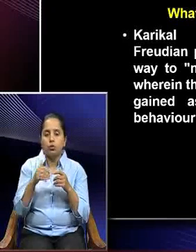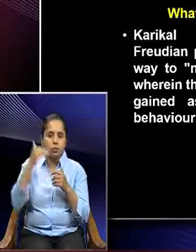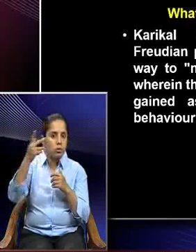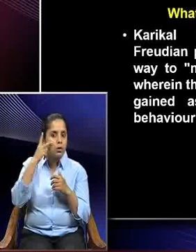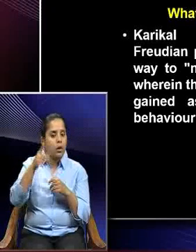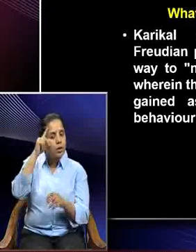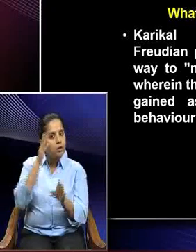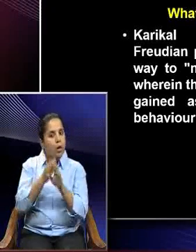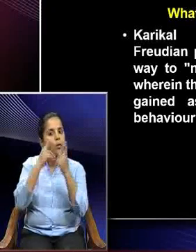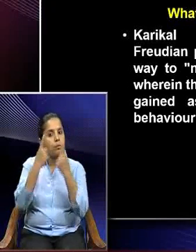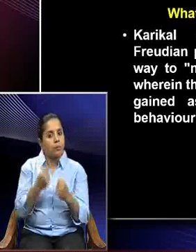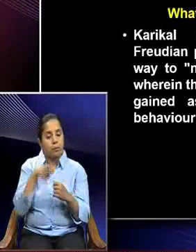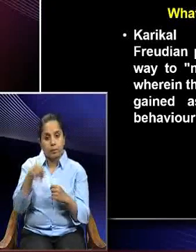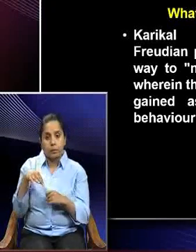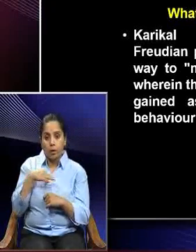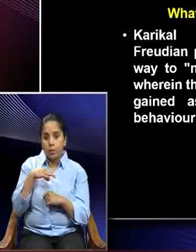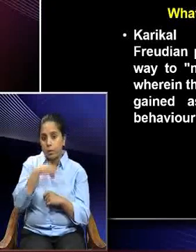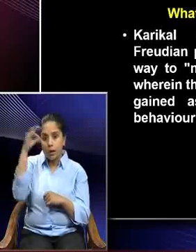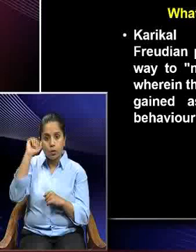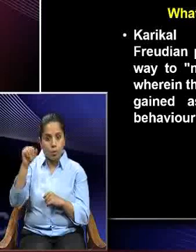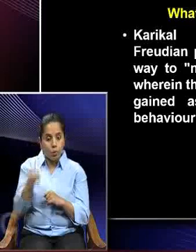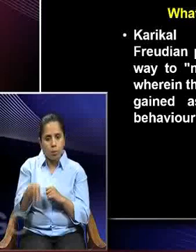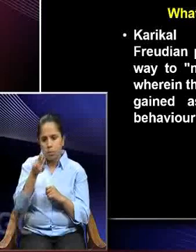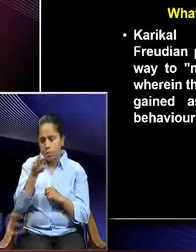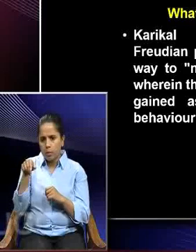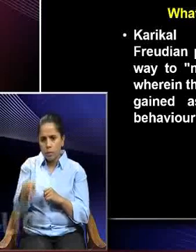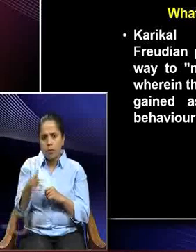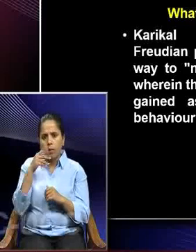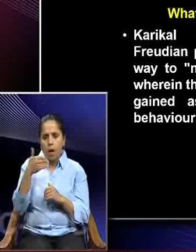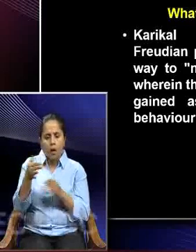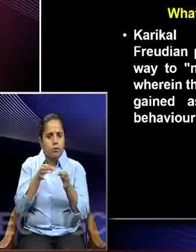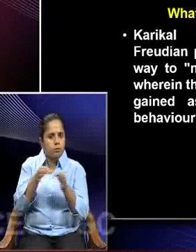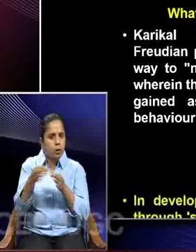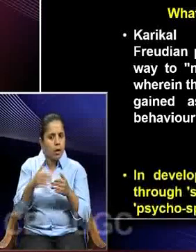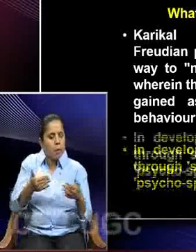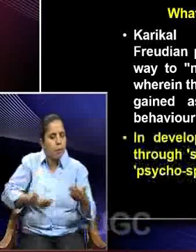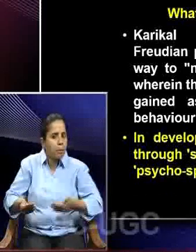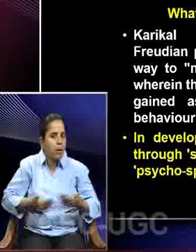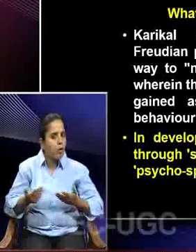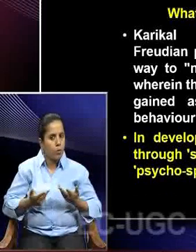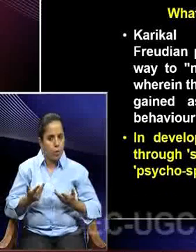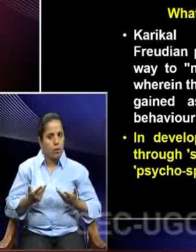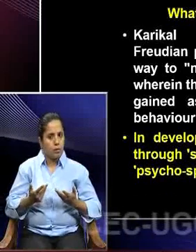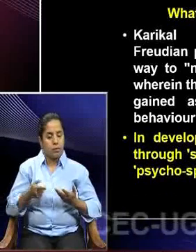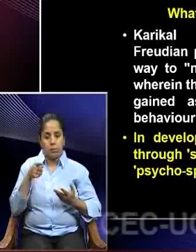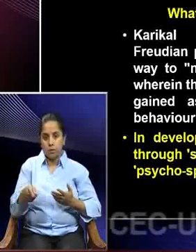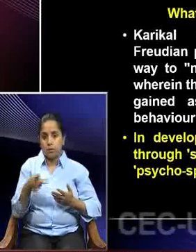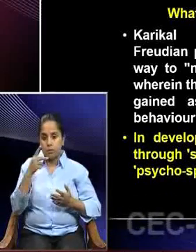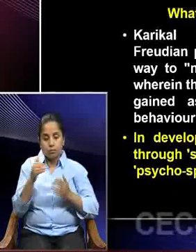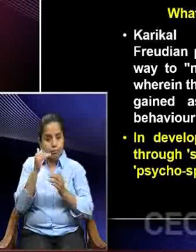the spiritual metaphors have gained ascendancy in explaining behavior and in